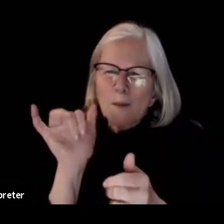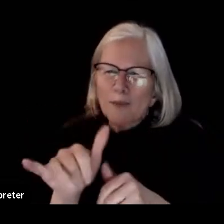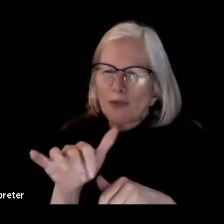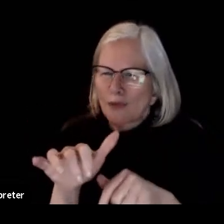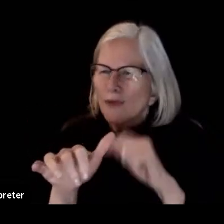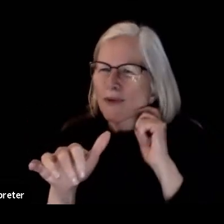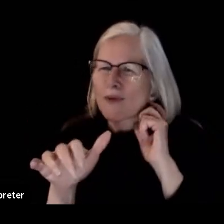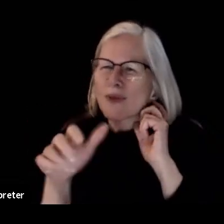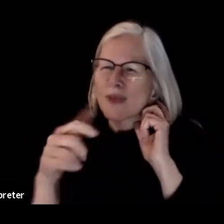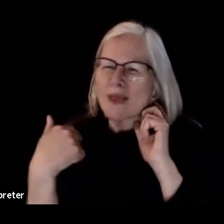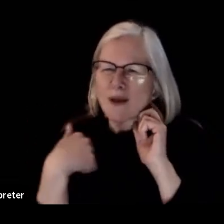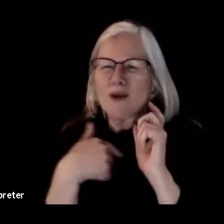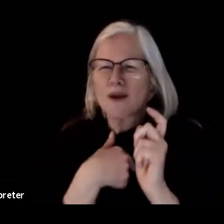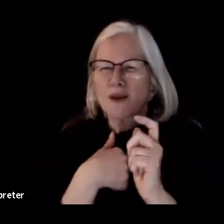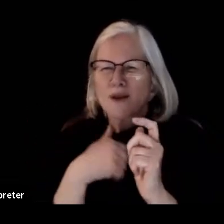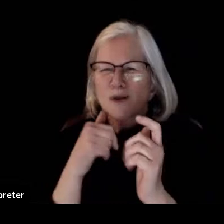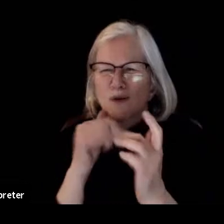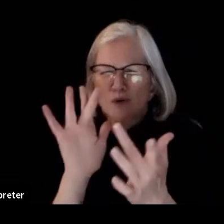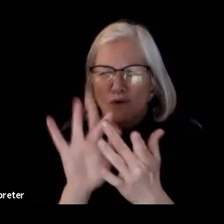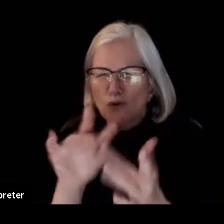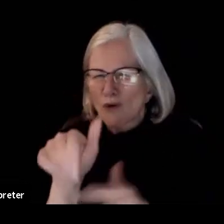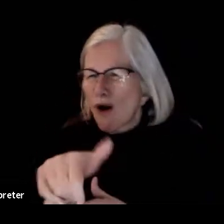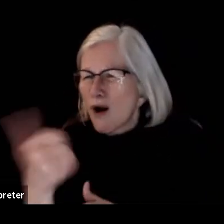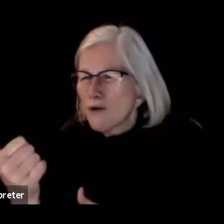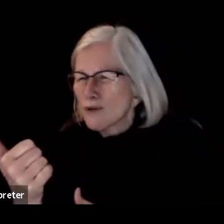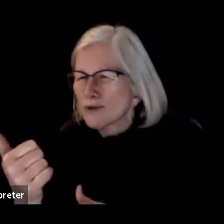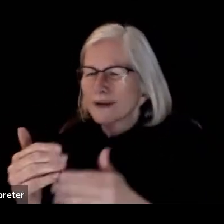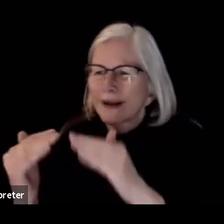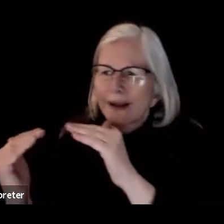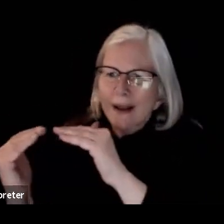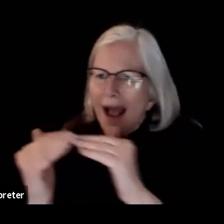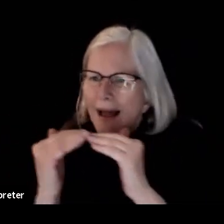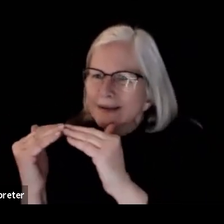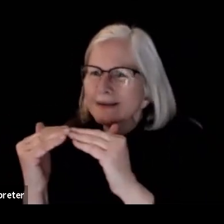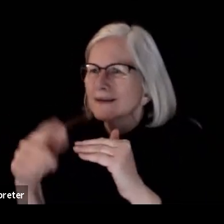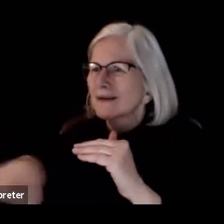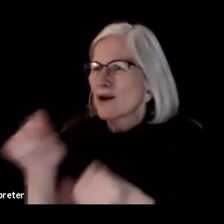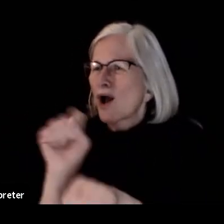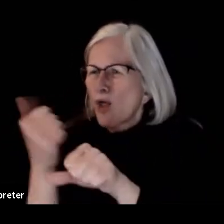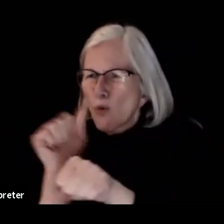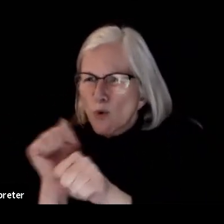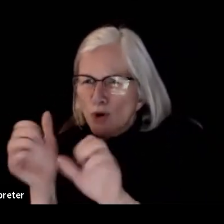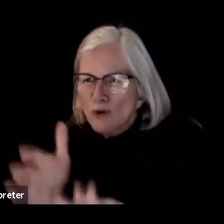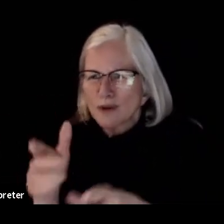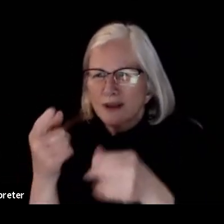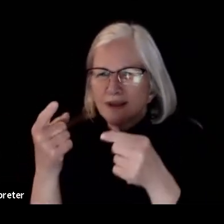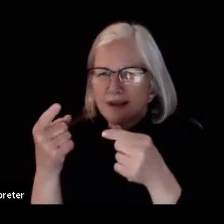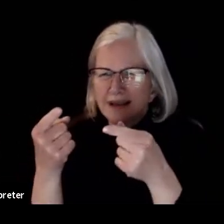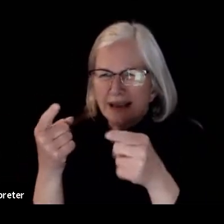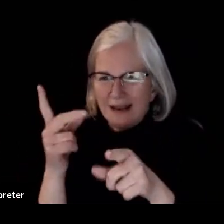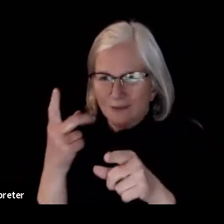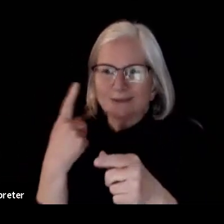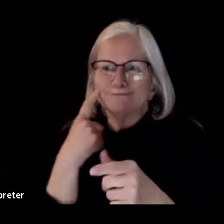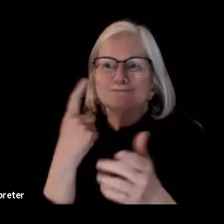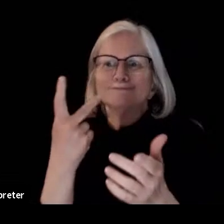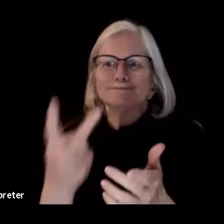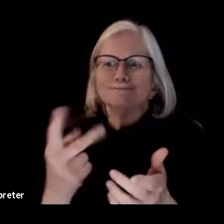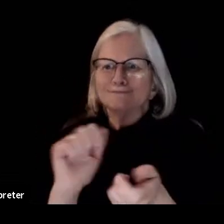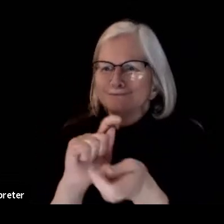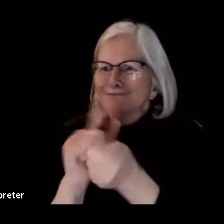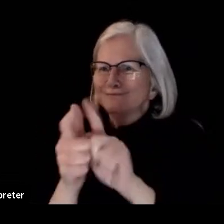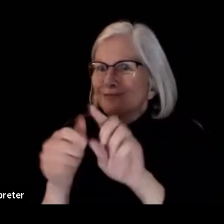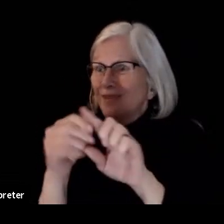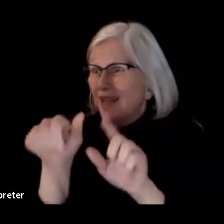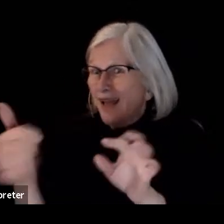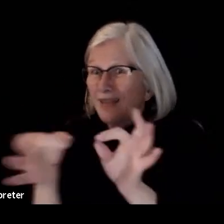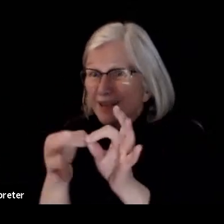to see what work might be going on to put the connector itself into different languages. Unless any of my colleagues on